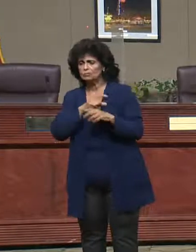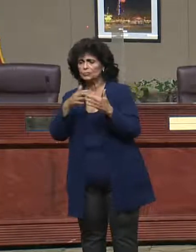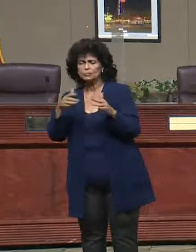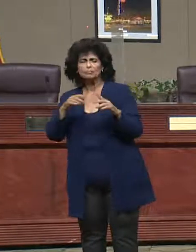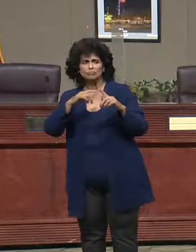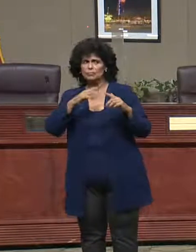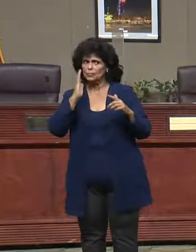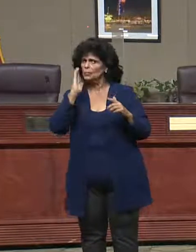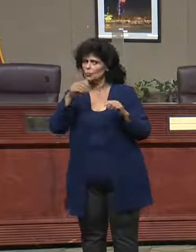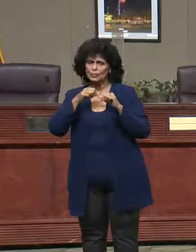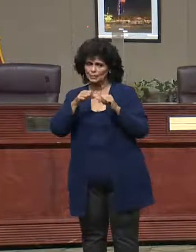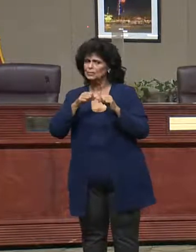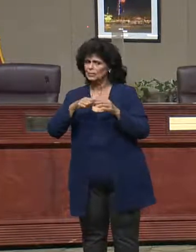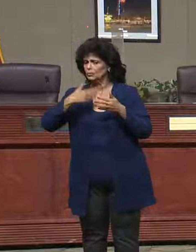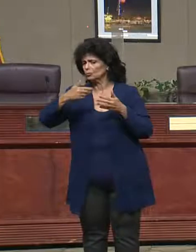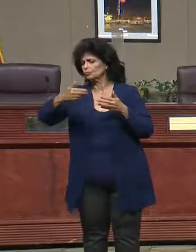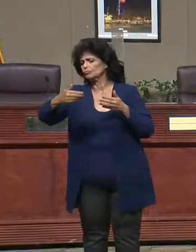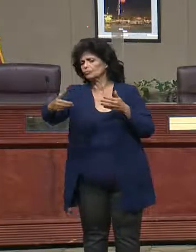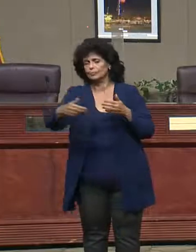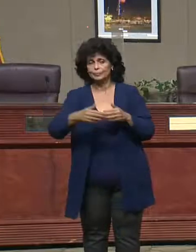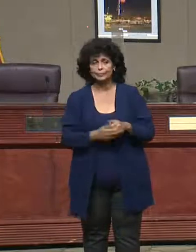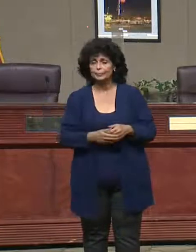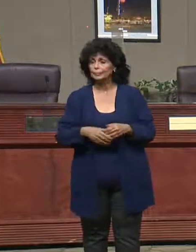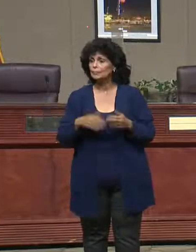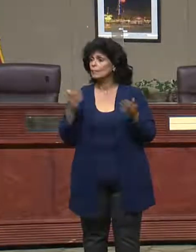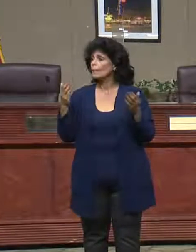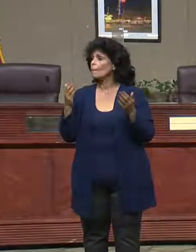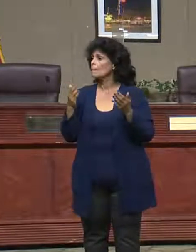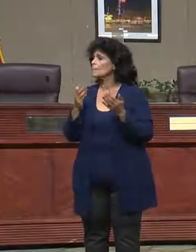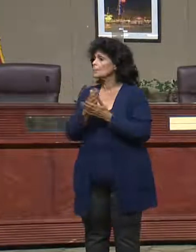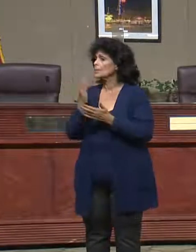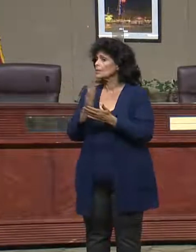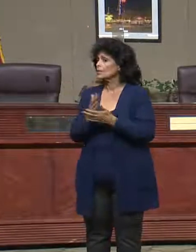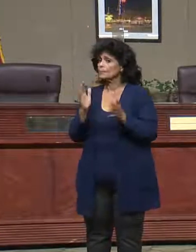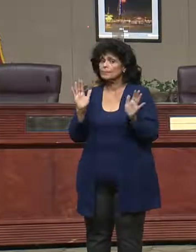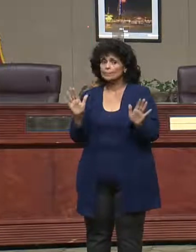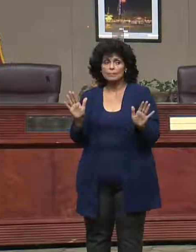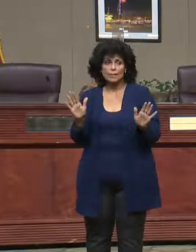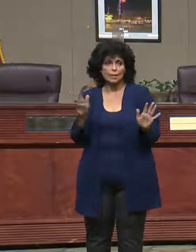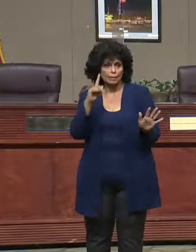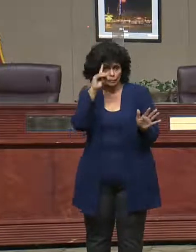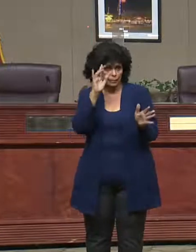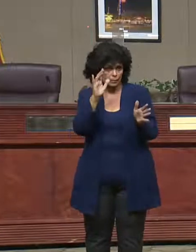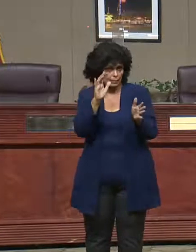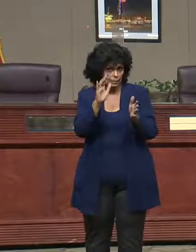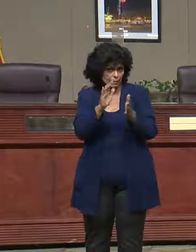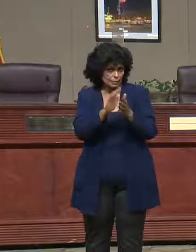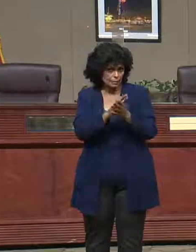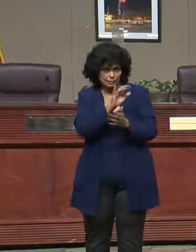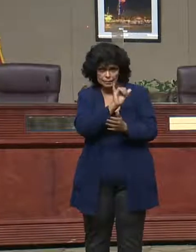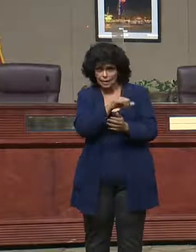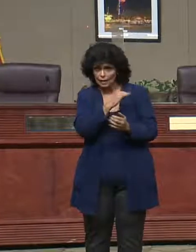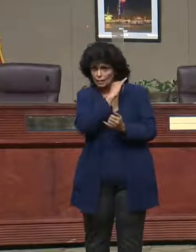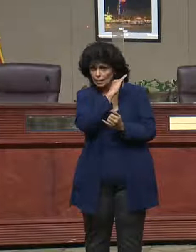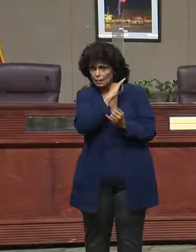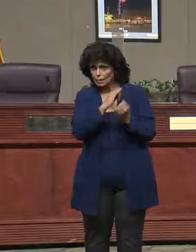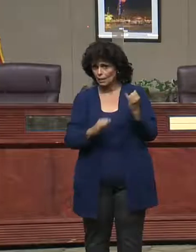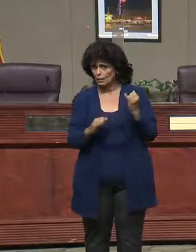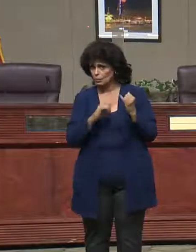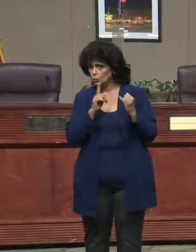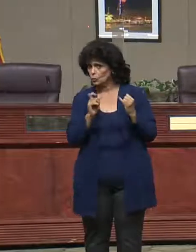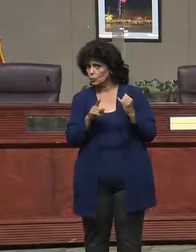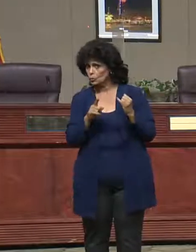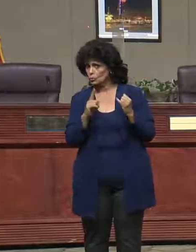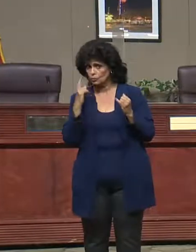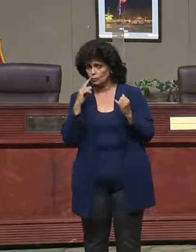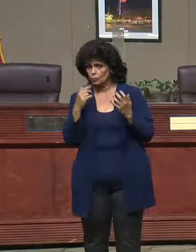So, thanks. All right, I believe that is the final question for